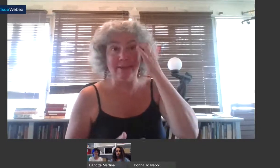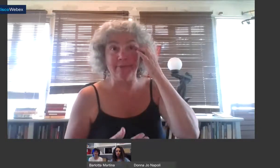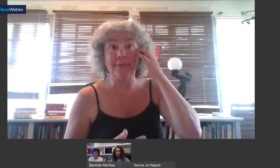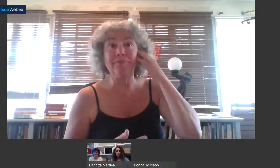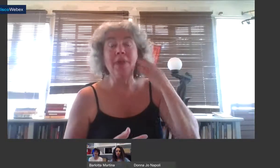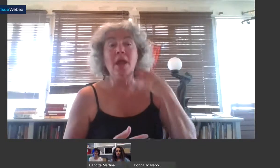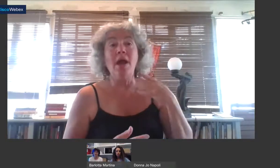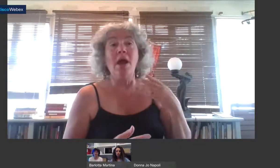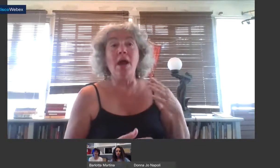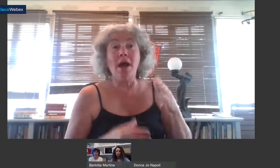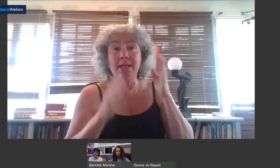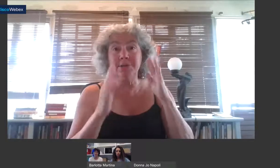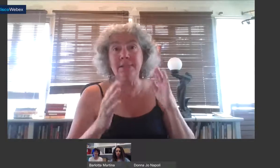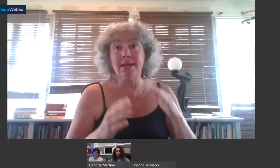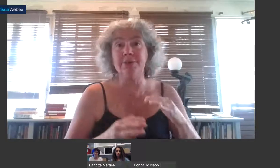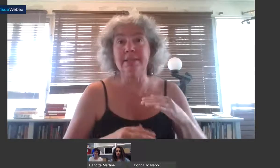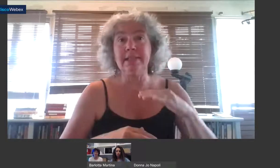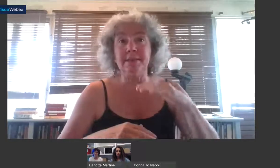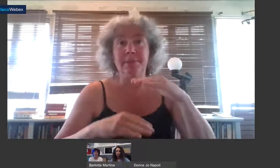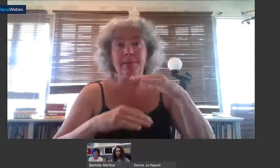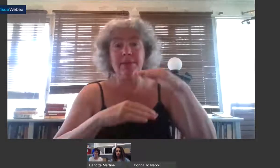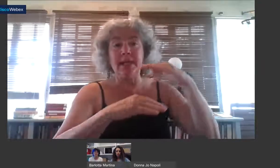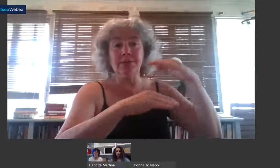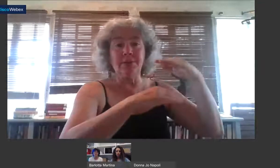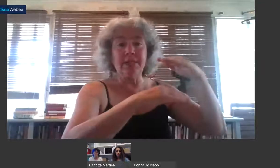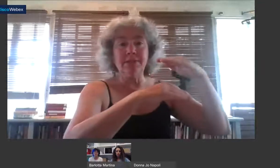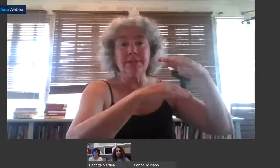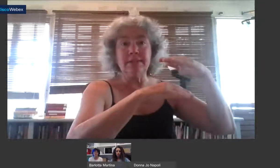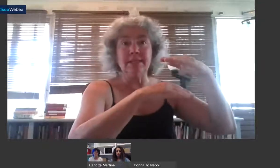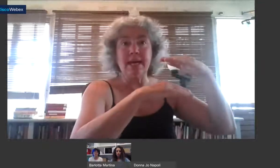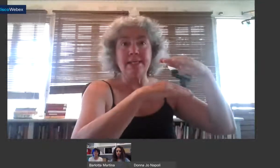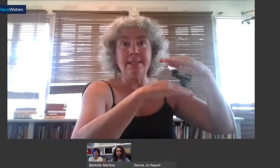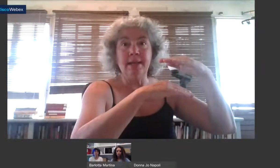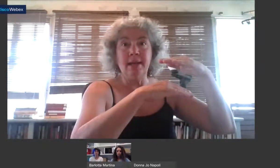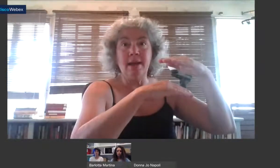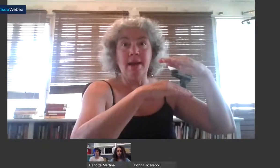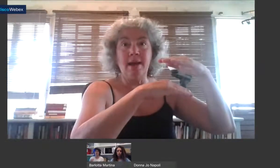effort. Here's another example. Okay, so here's the sign